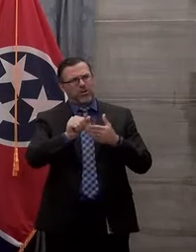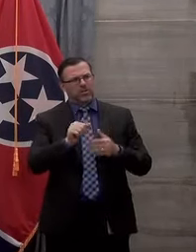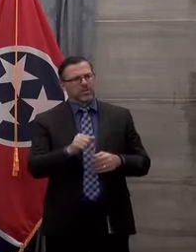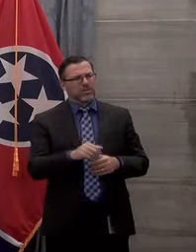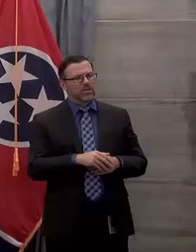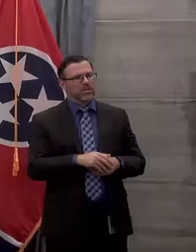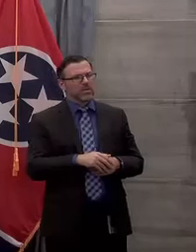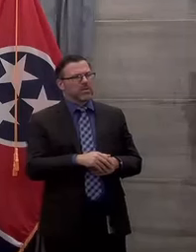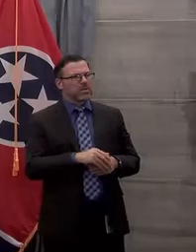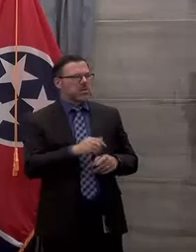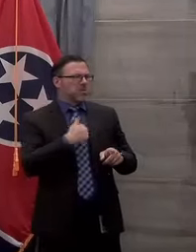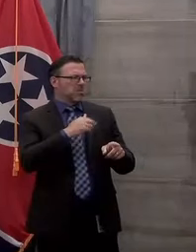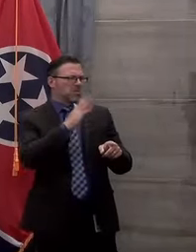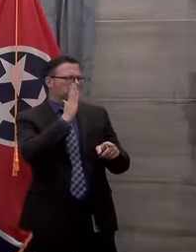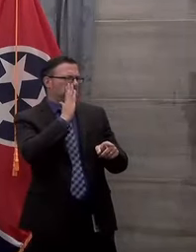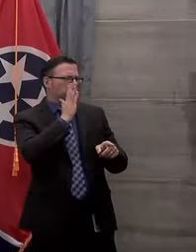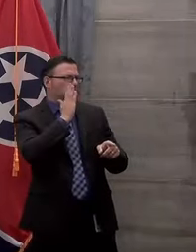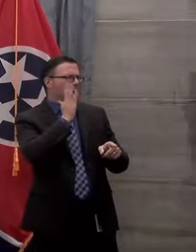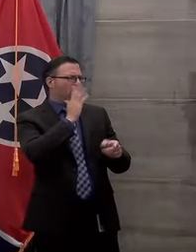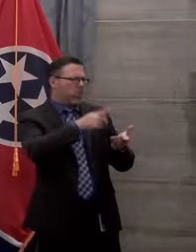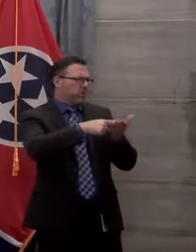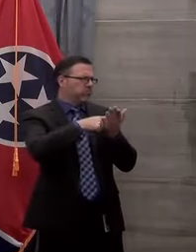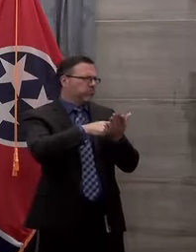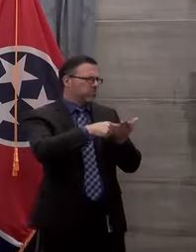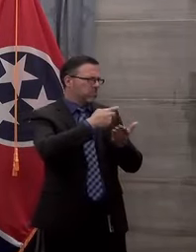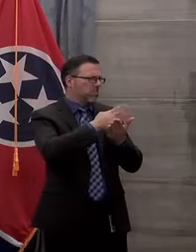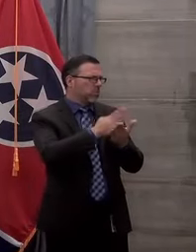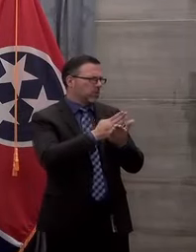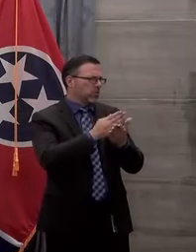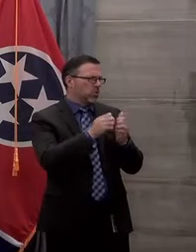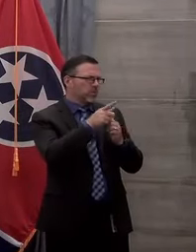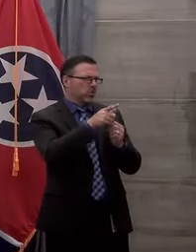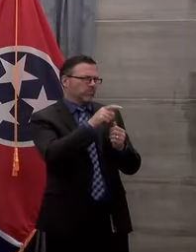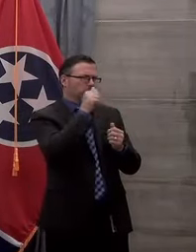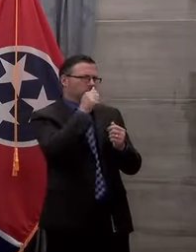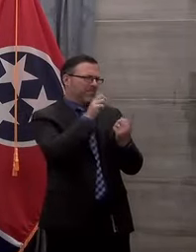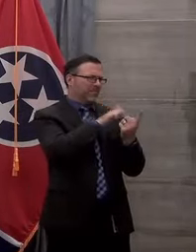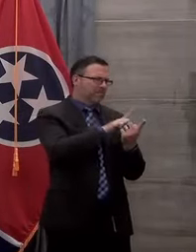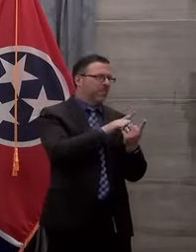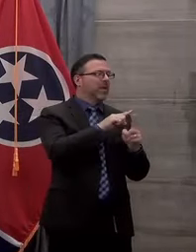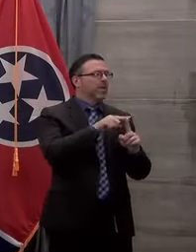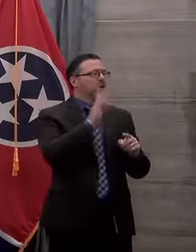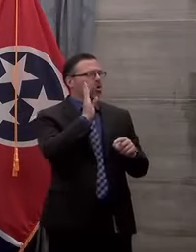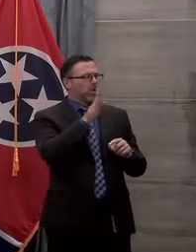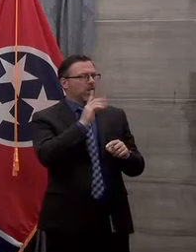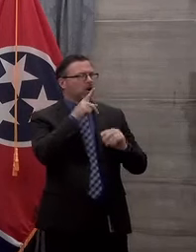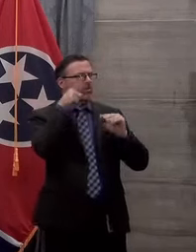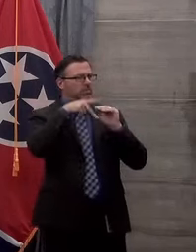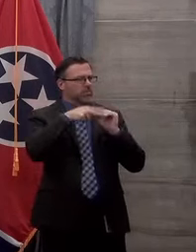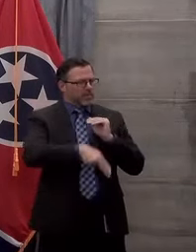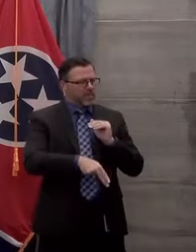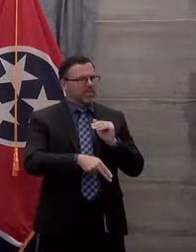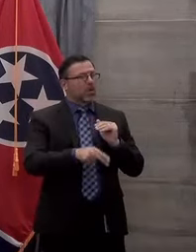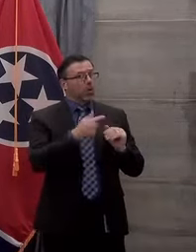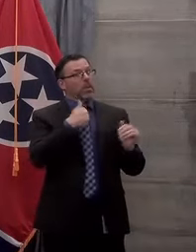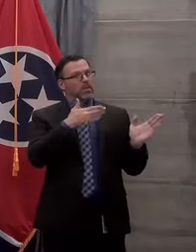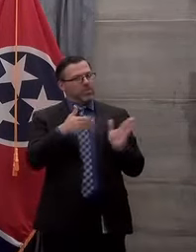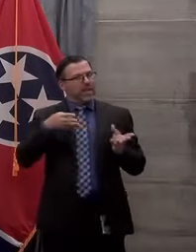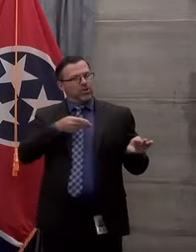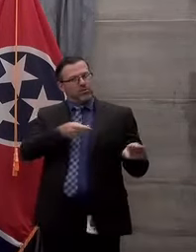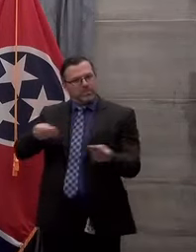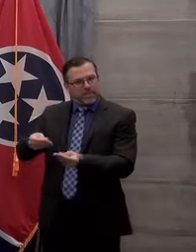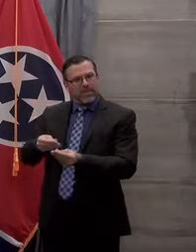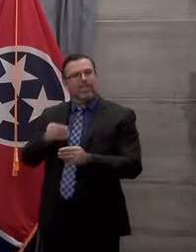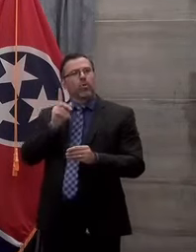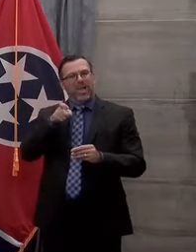I'll offline go over that budget issue with you, but we're making significant reductions in previously planned spending, including